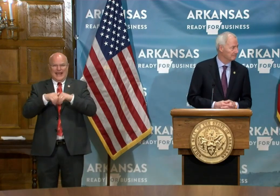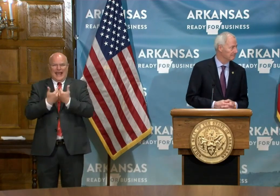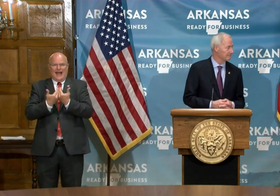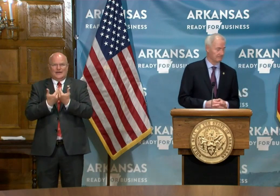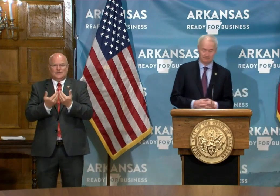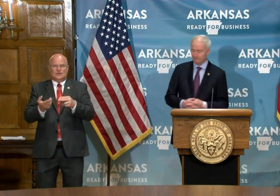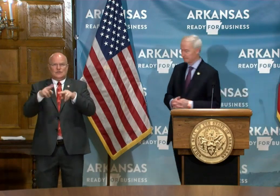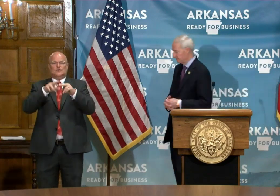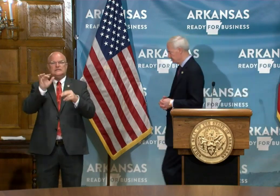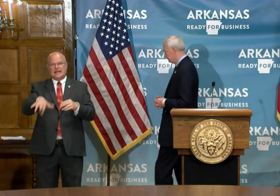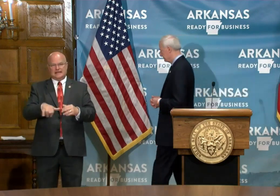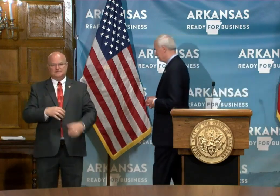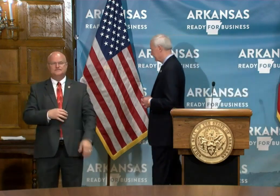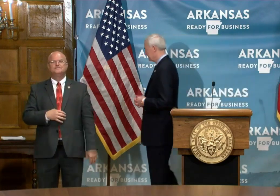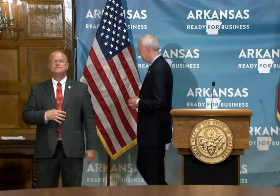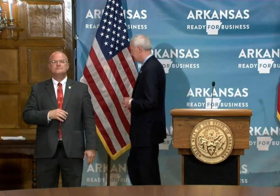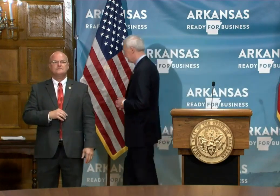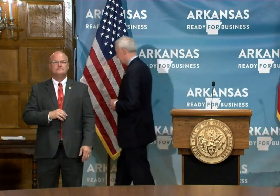going to increase that?